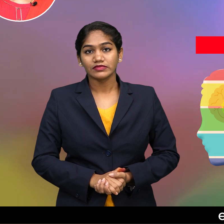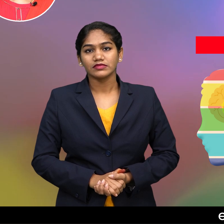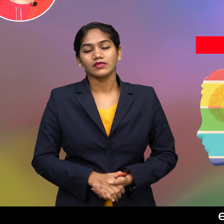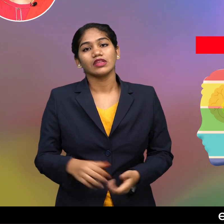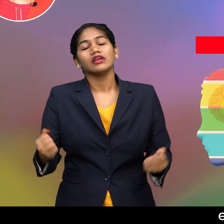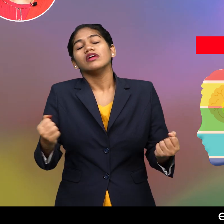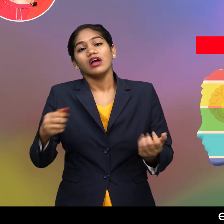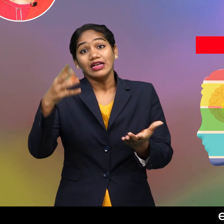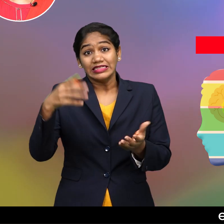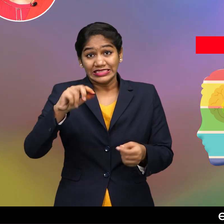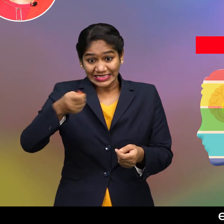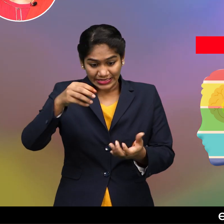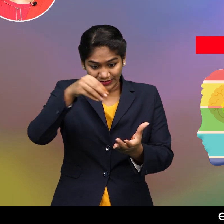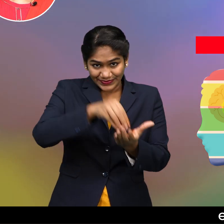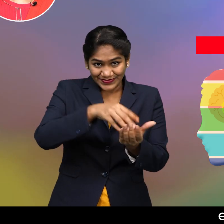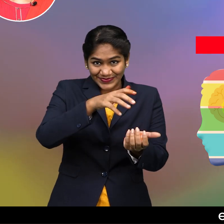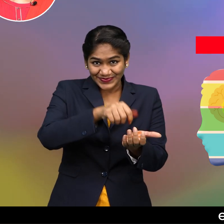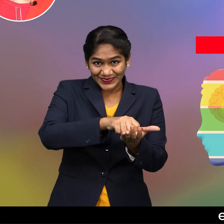epilepsy,